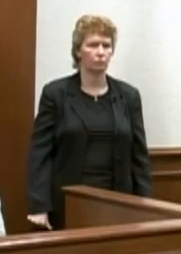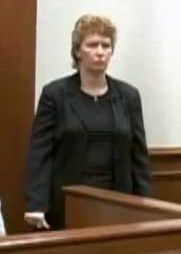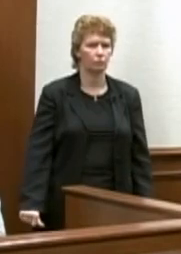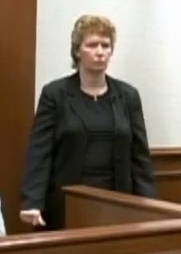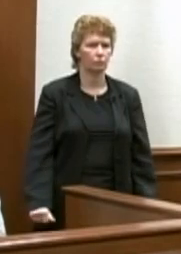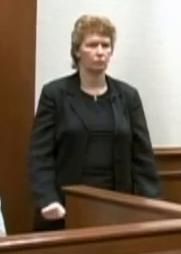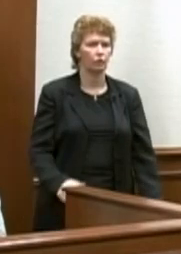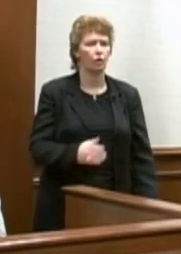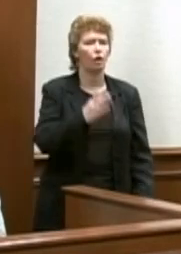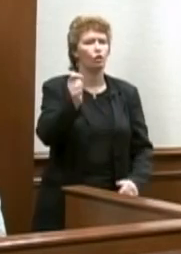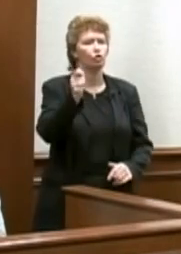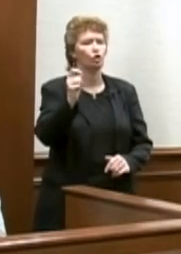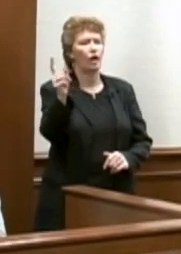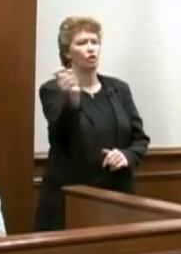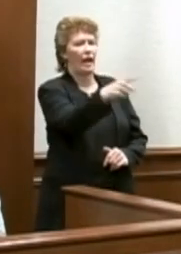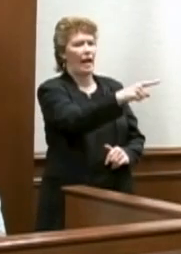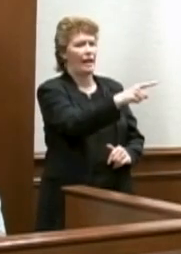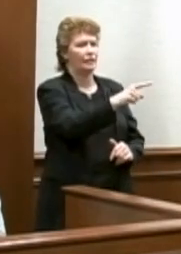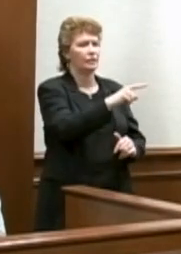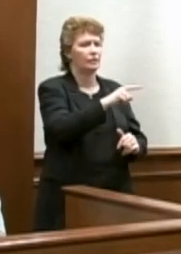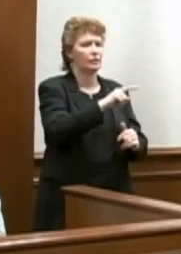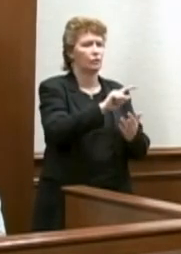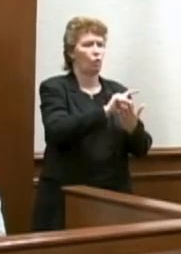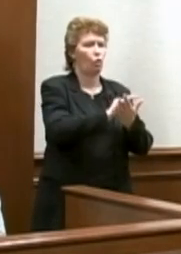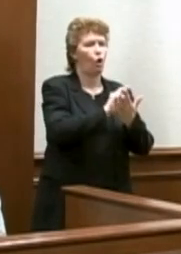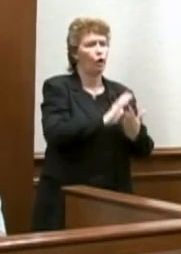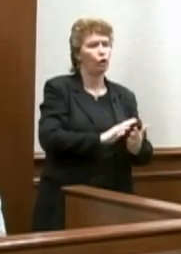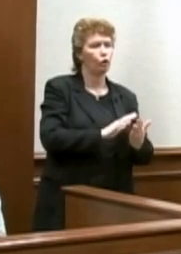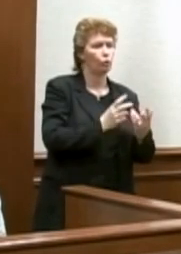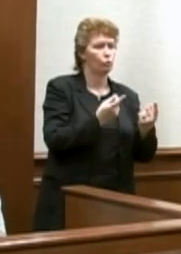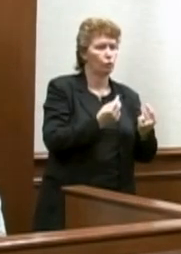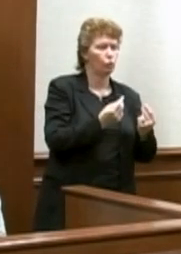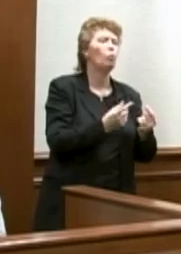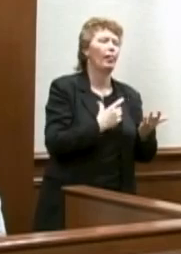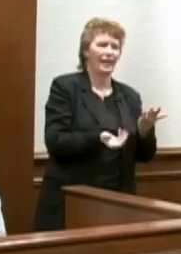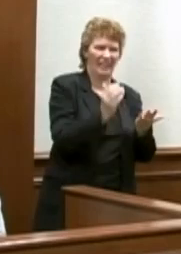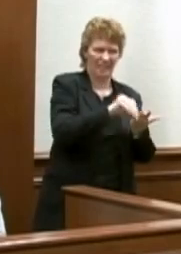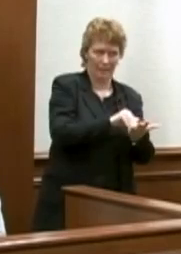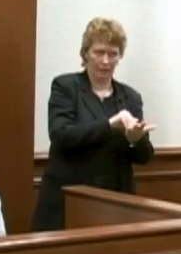Well, Mr. Defense, would you like to do that, please? Absolutely.